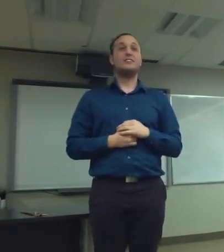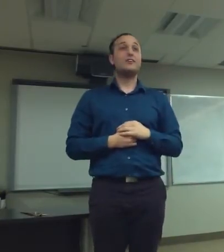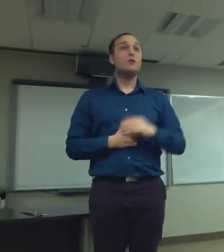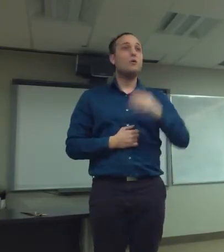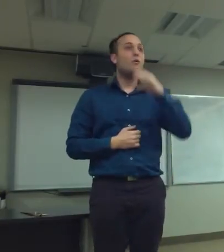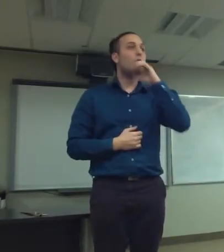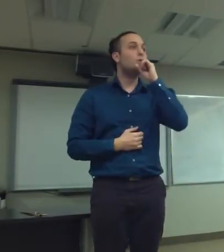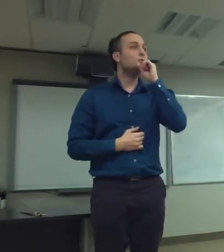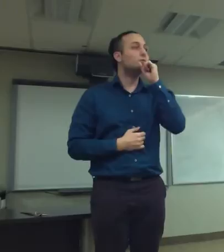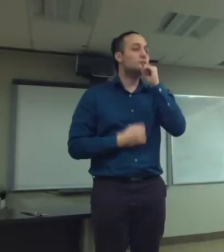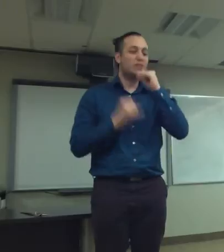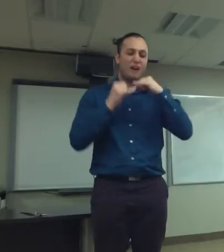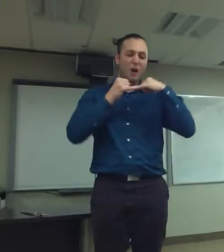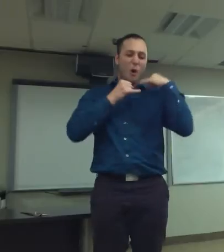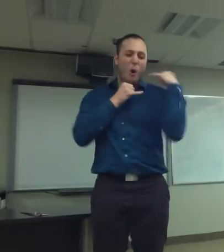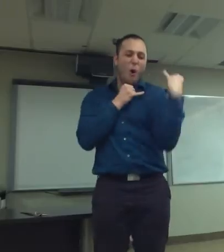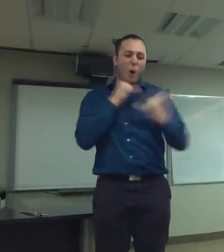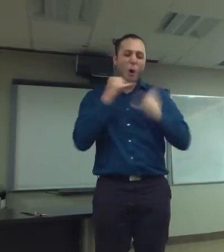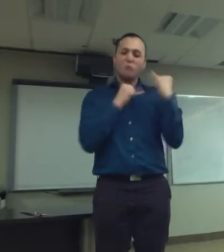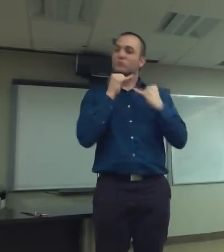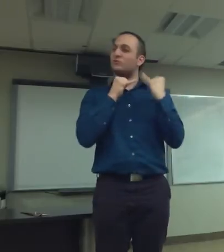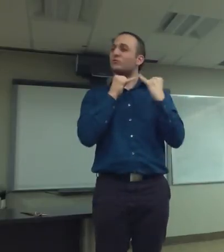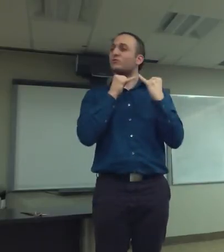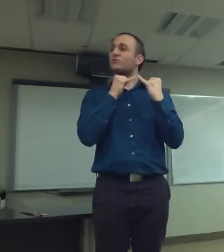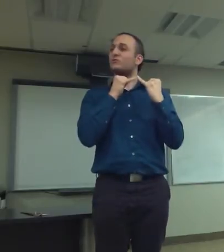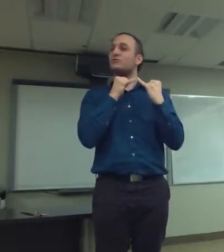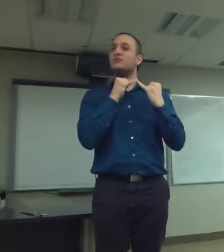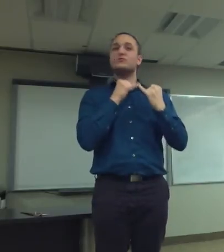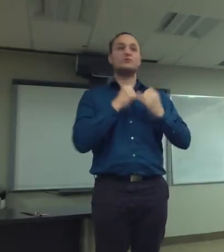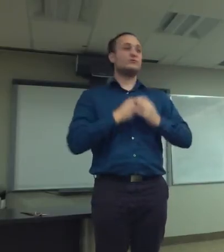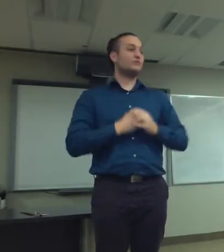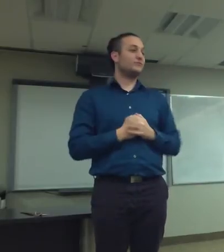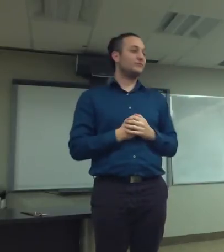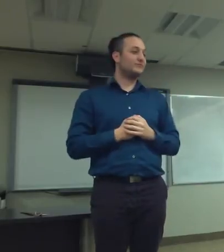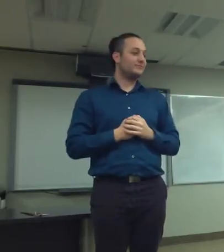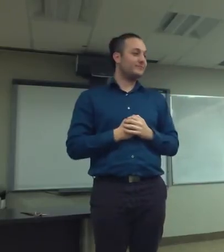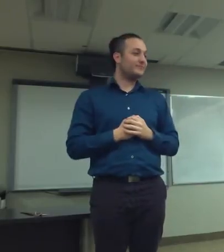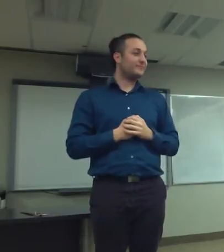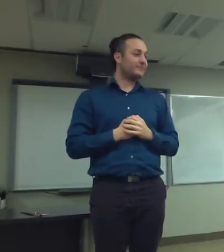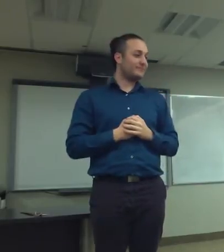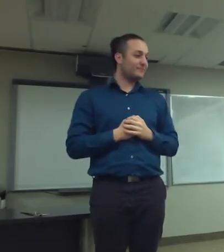and oranges that were oranger than